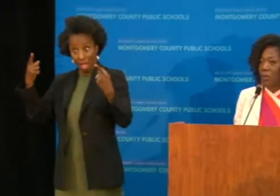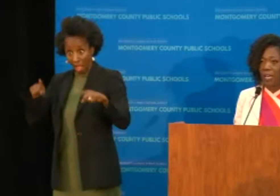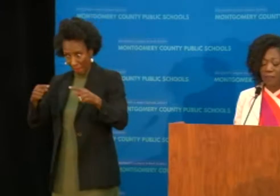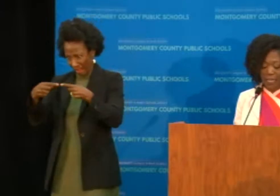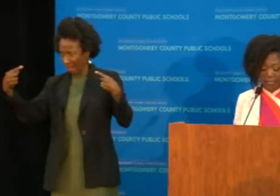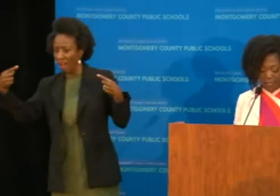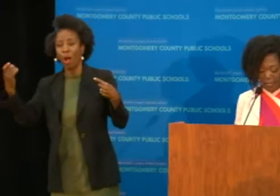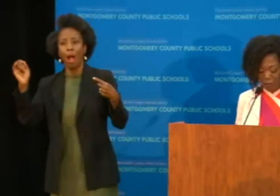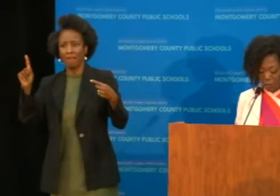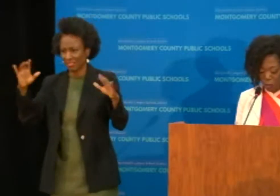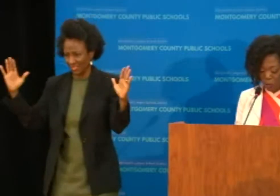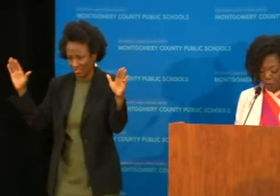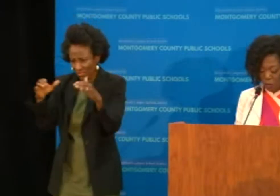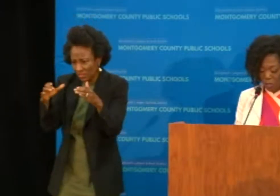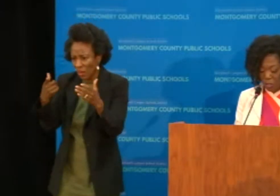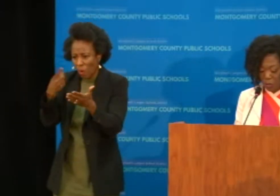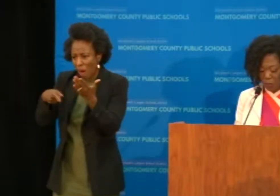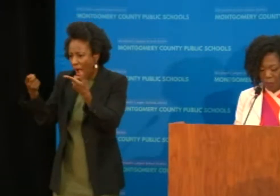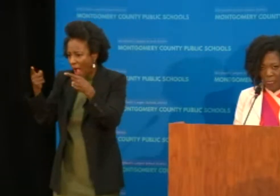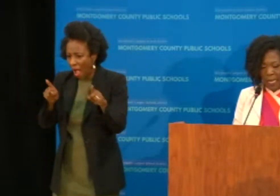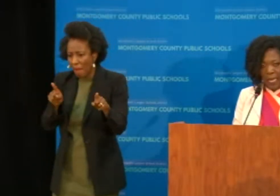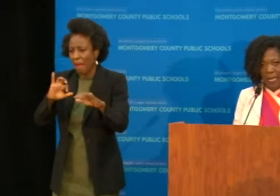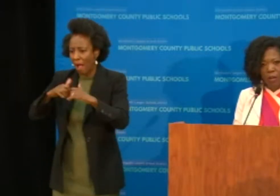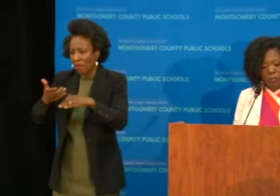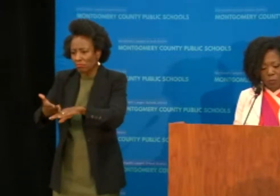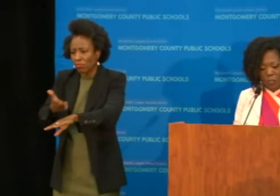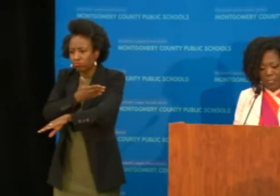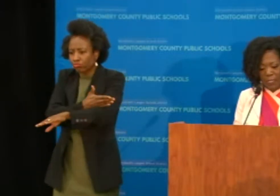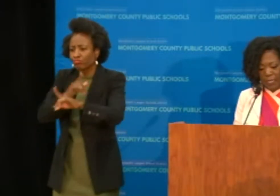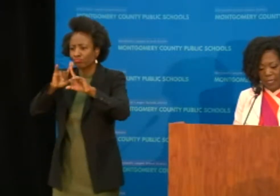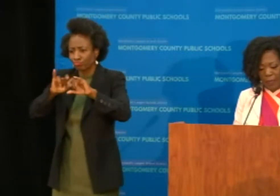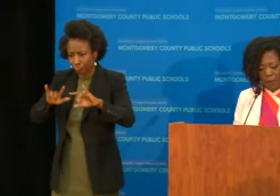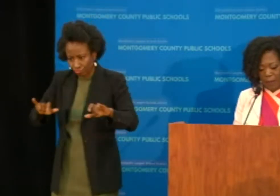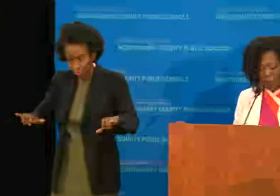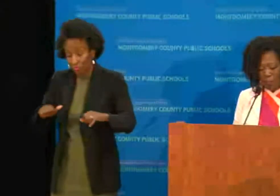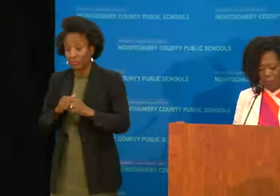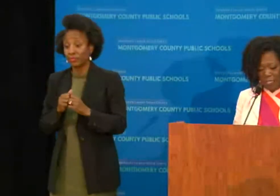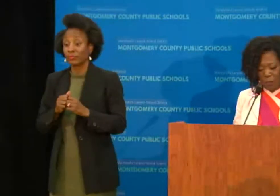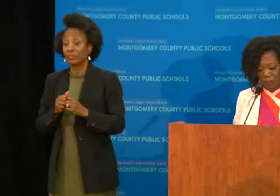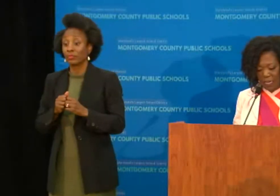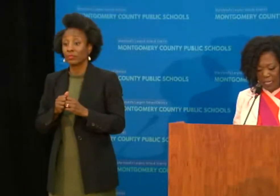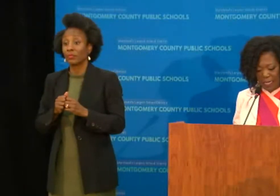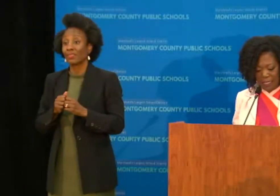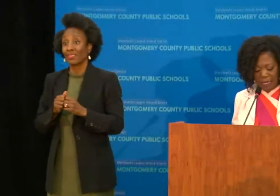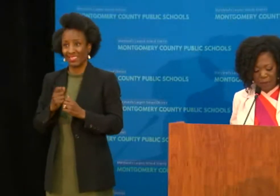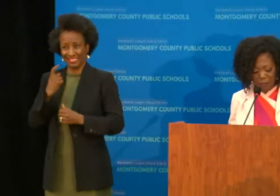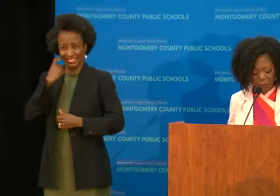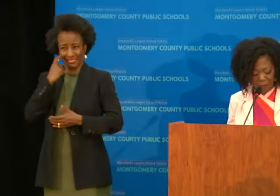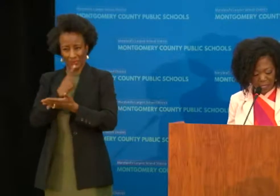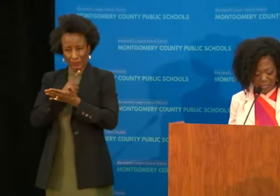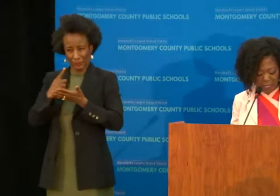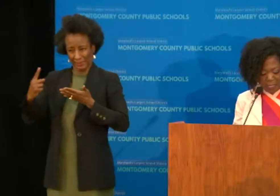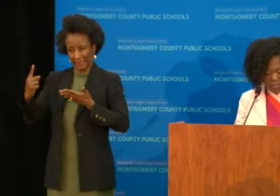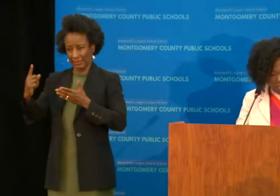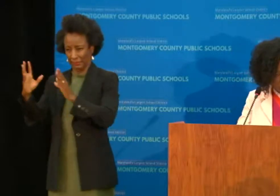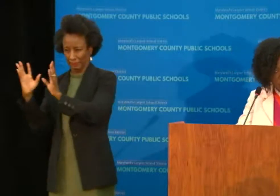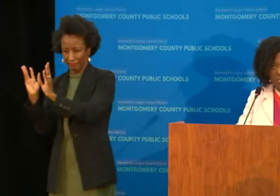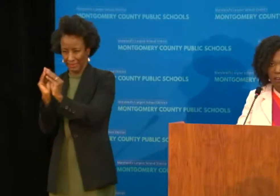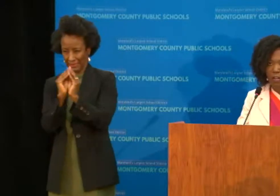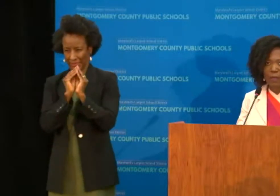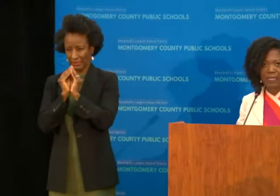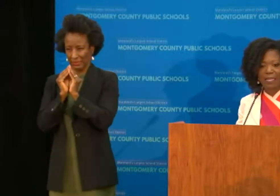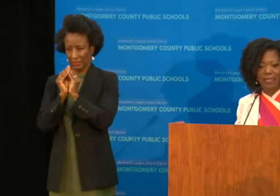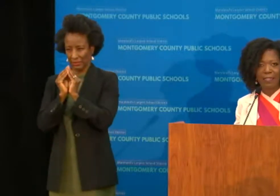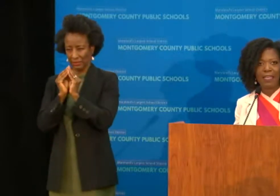swiftly, and we have to act together in terms of what we do. And I also want to say, after this past week, we've had a lot of time to reflect, and I